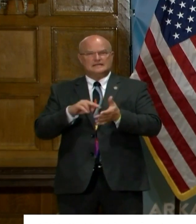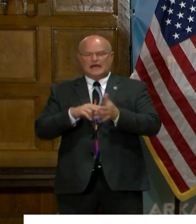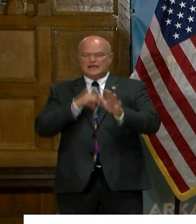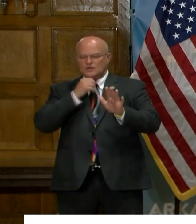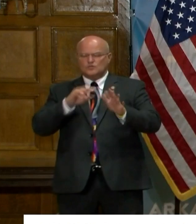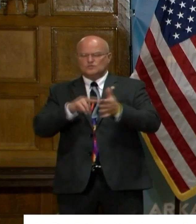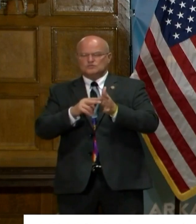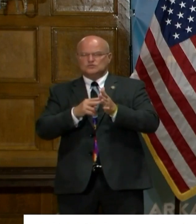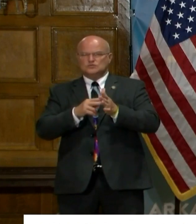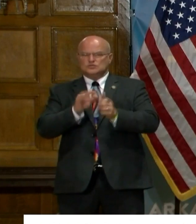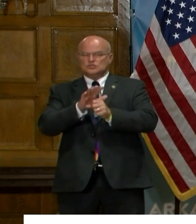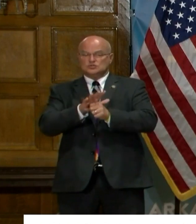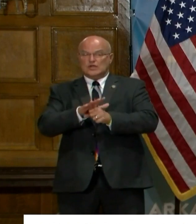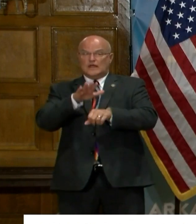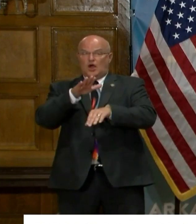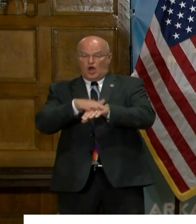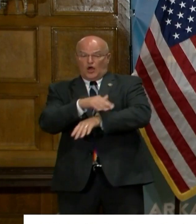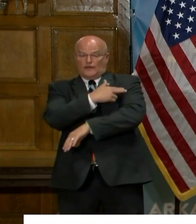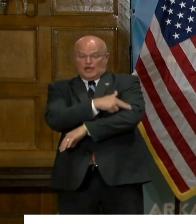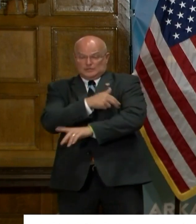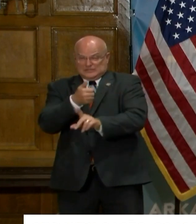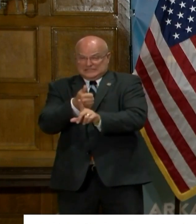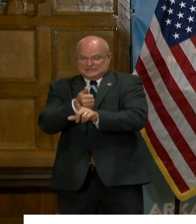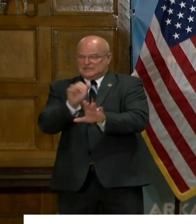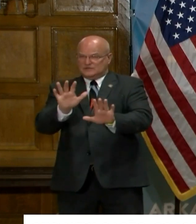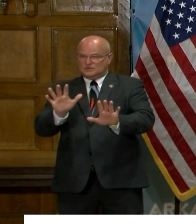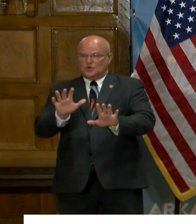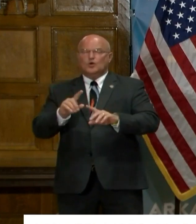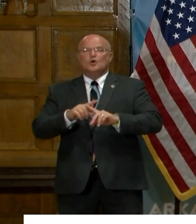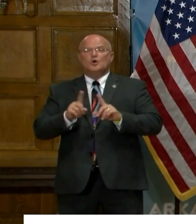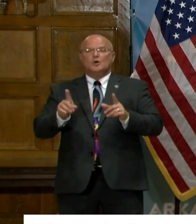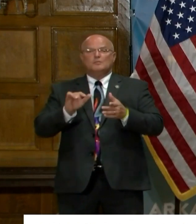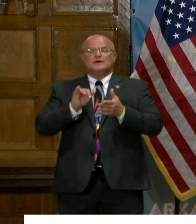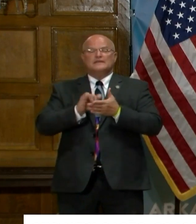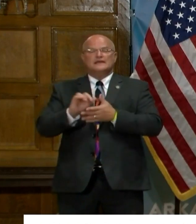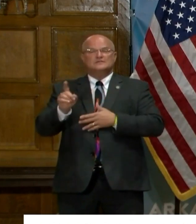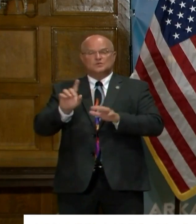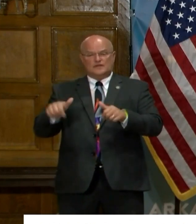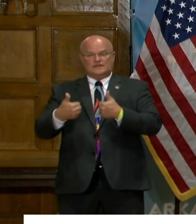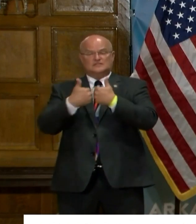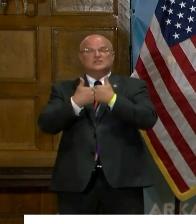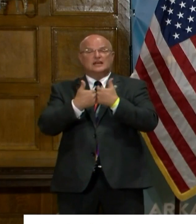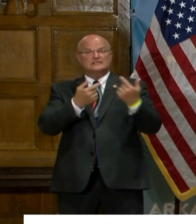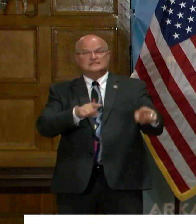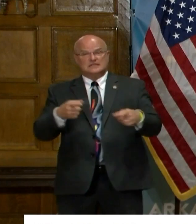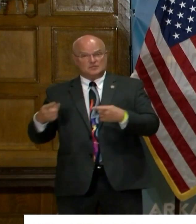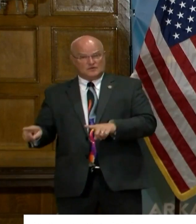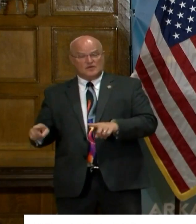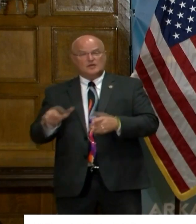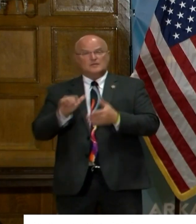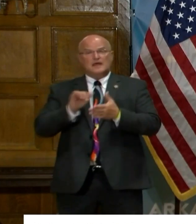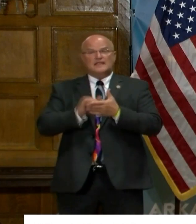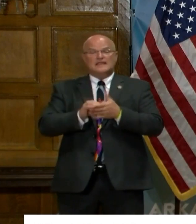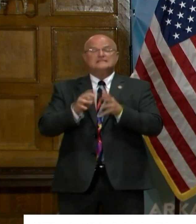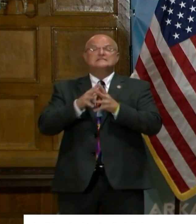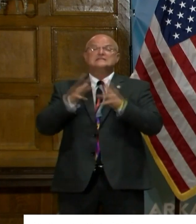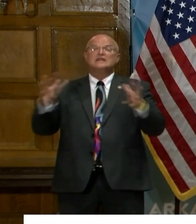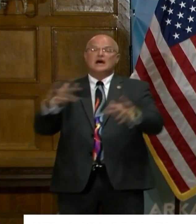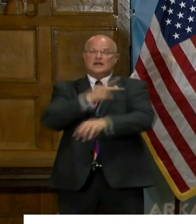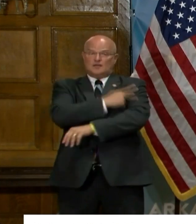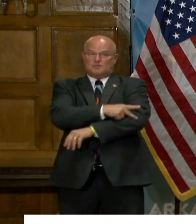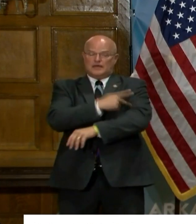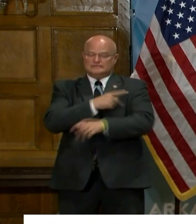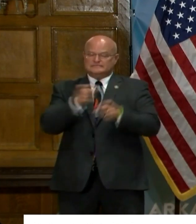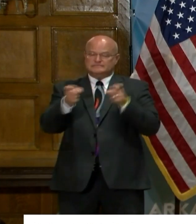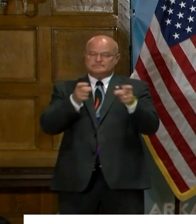want to diminish the stress that is on the hospital workers. That is where the challenge is, that that's a lot of patients